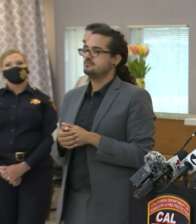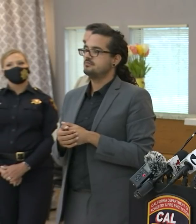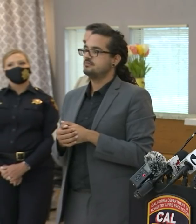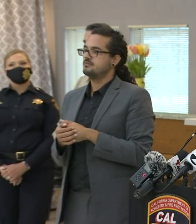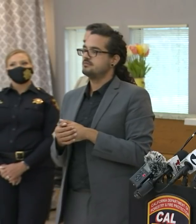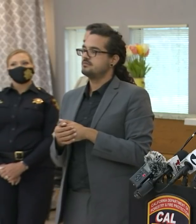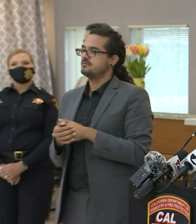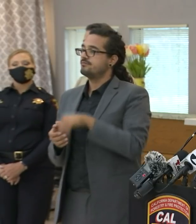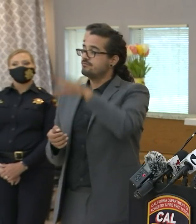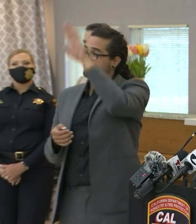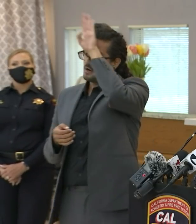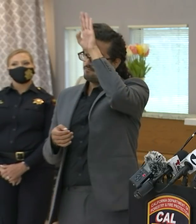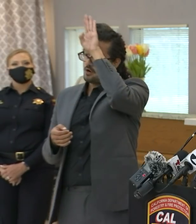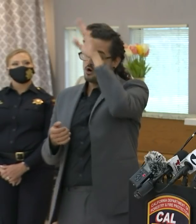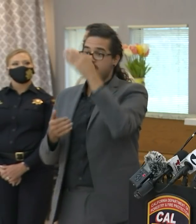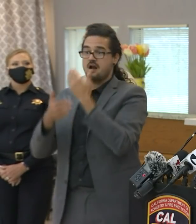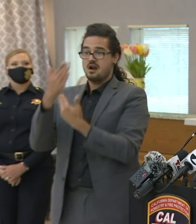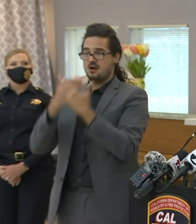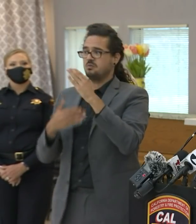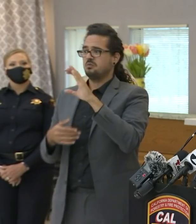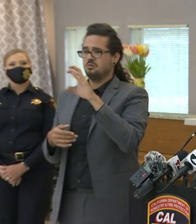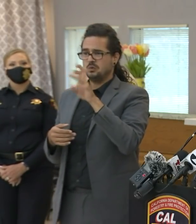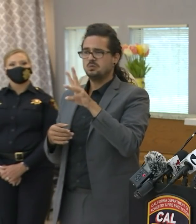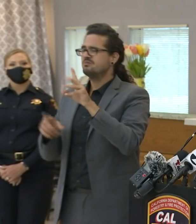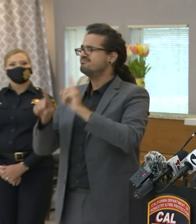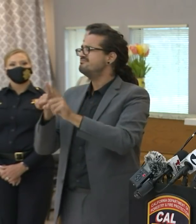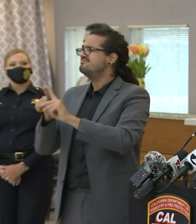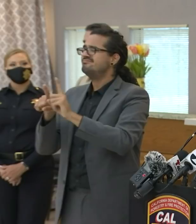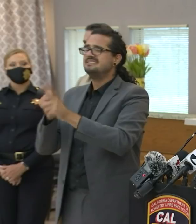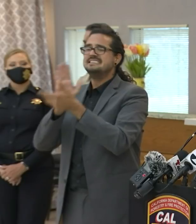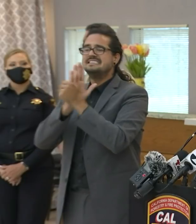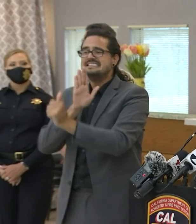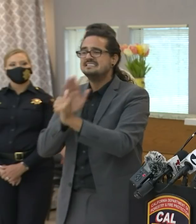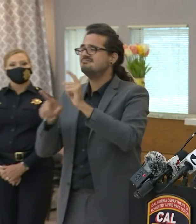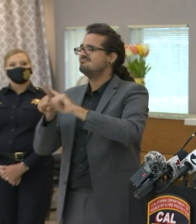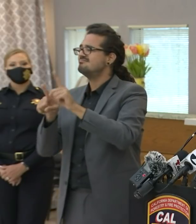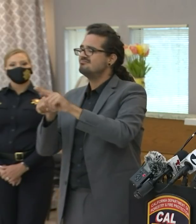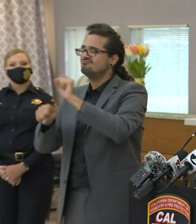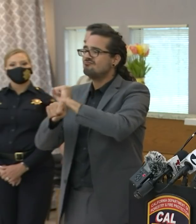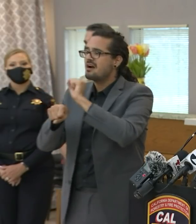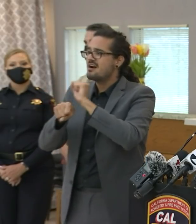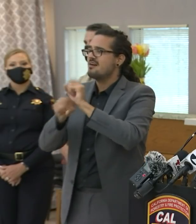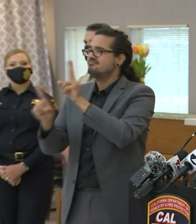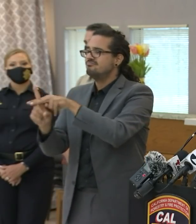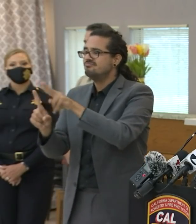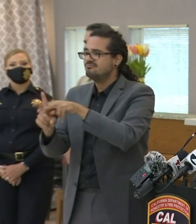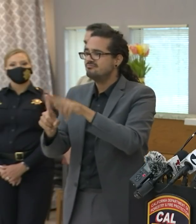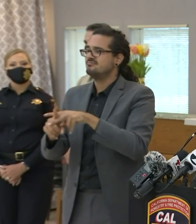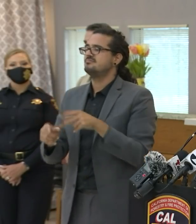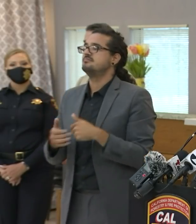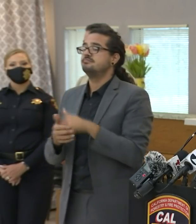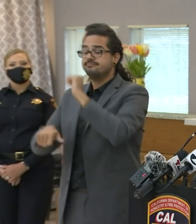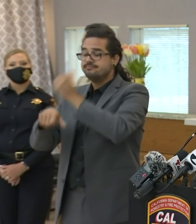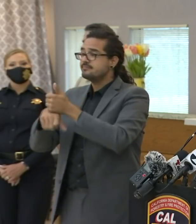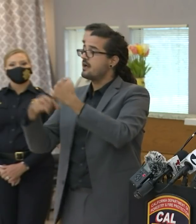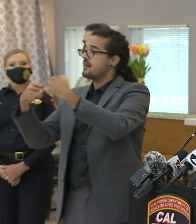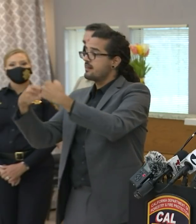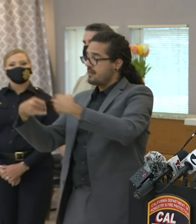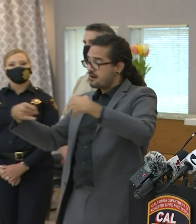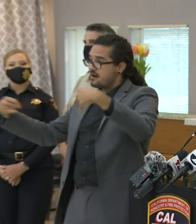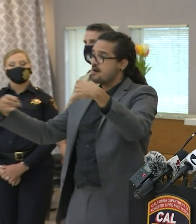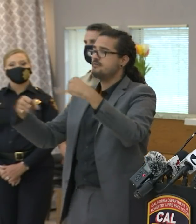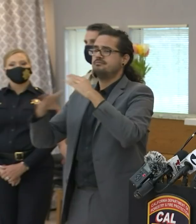for a variety of tasks in fire suppression and making these lines to protect, for instance, around the communities would be an excellent way that we will